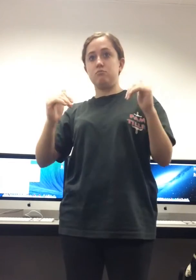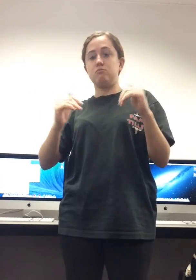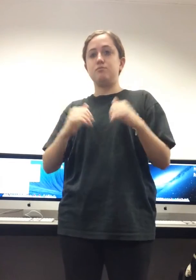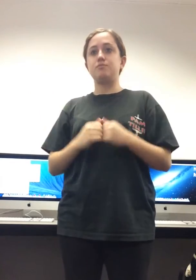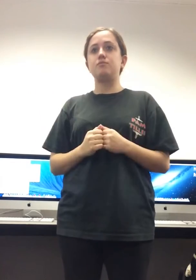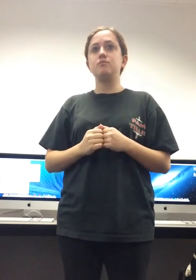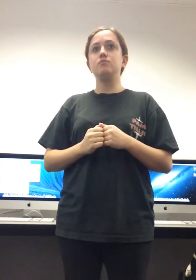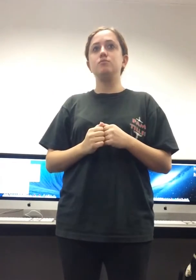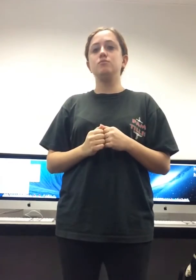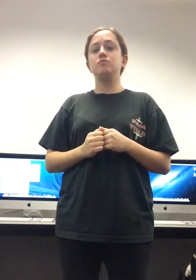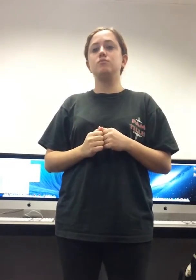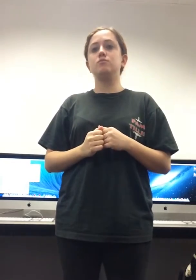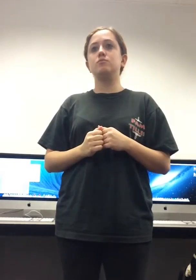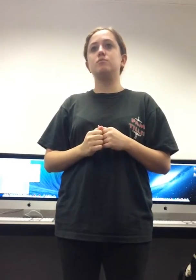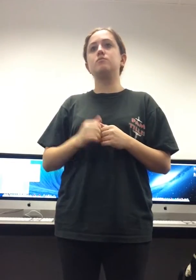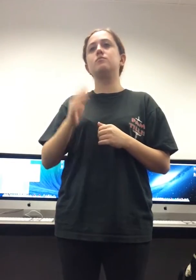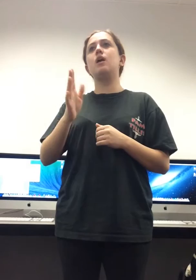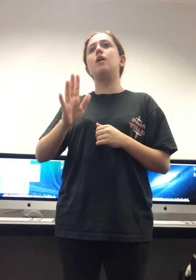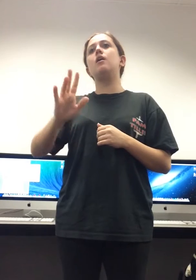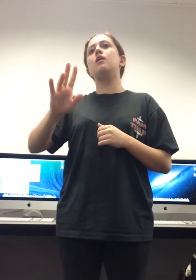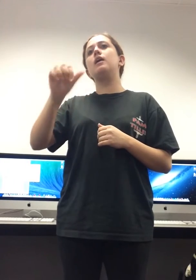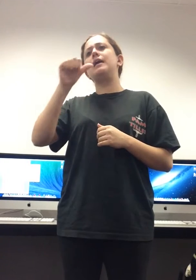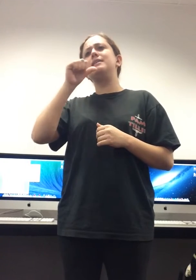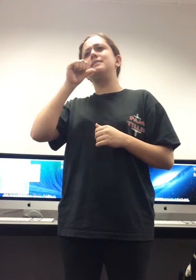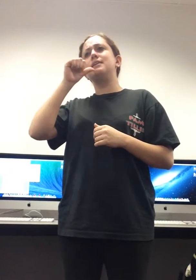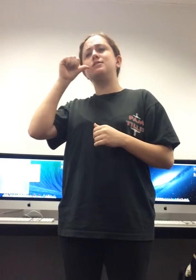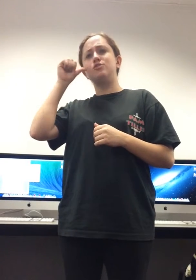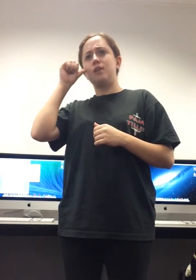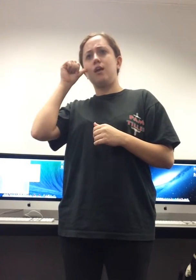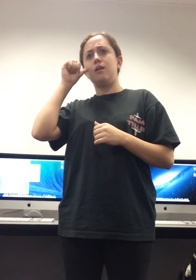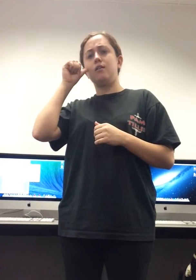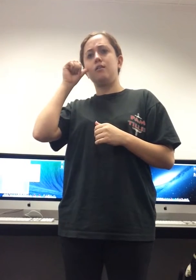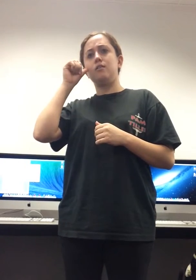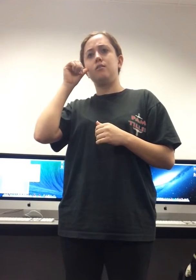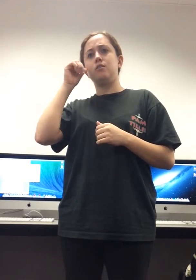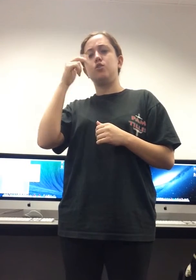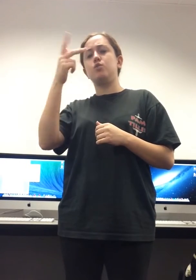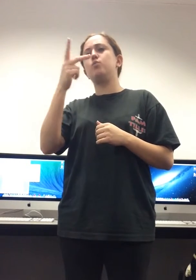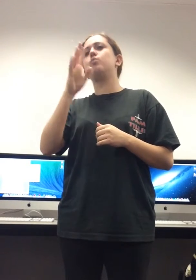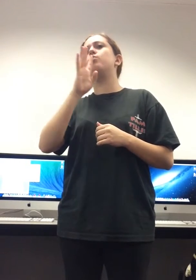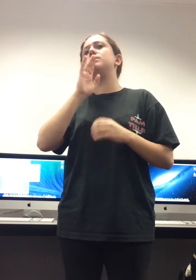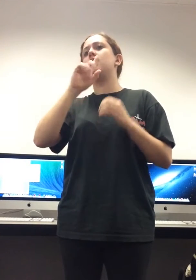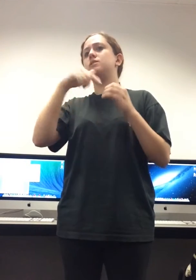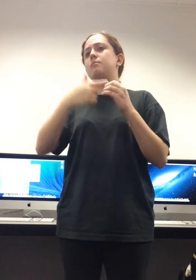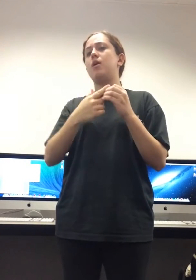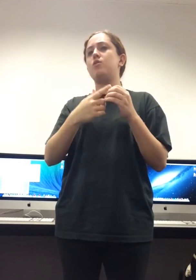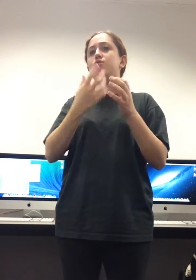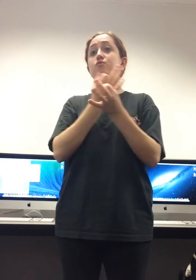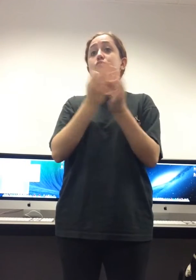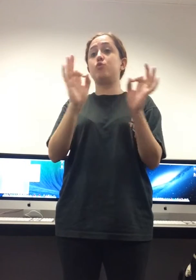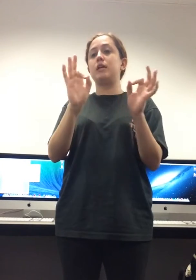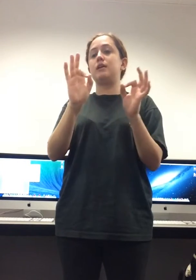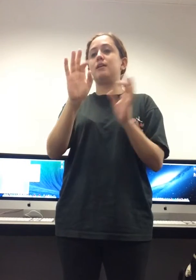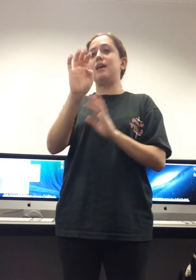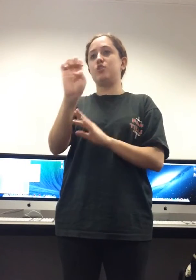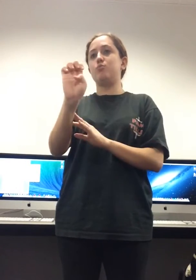Remember what we spoke about yesterday in terms of free enterprise allowing businesses to operate freely